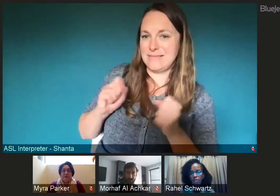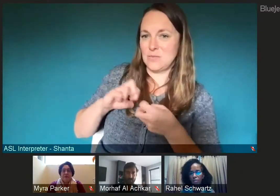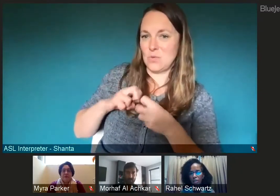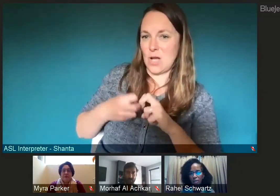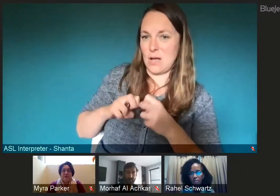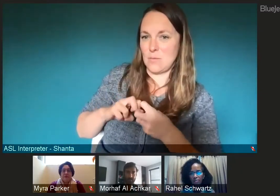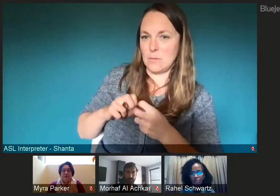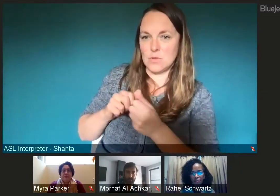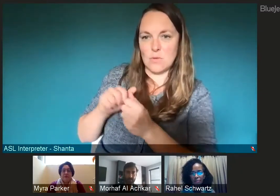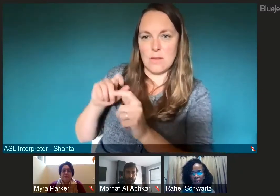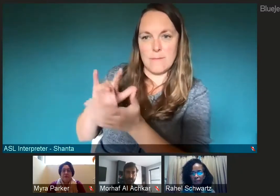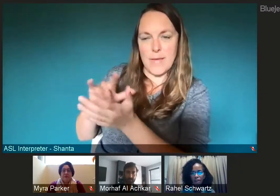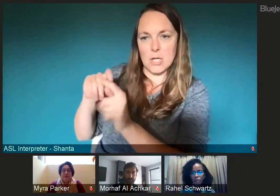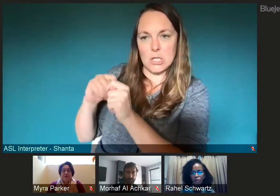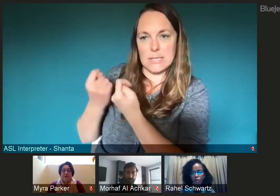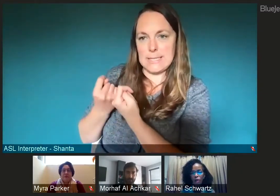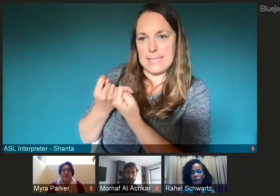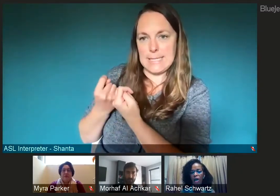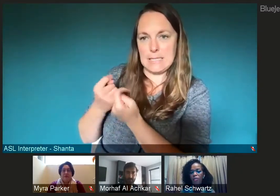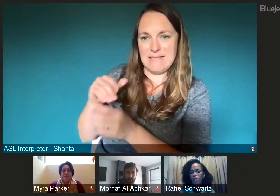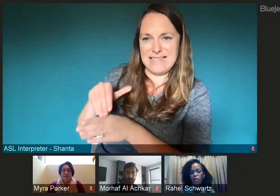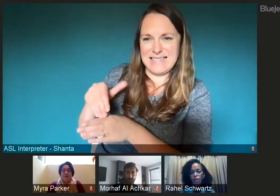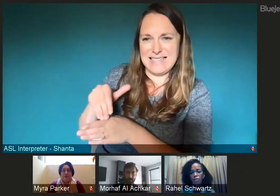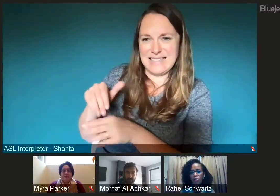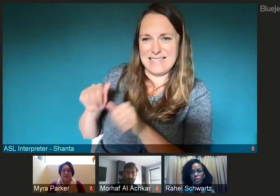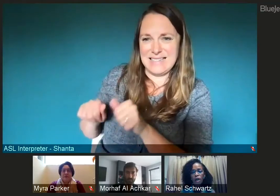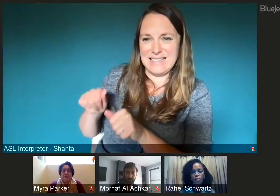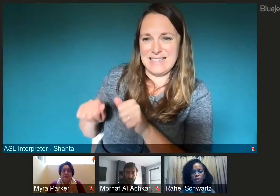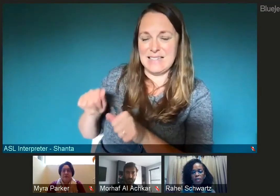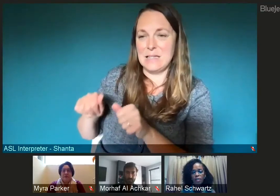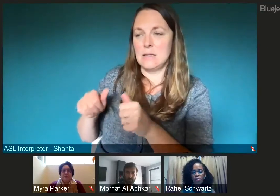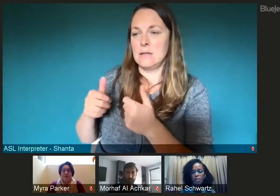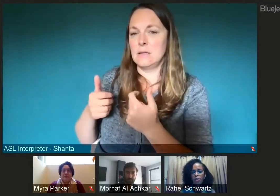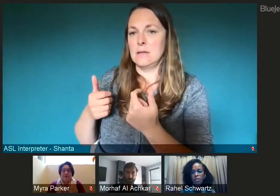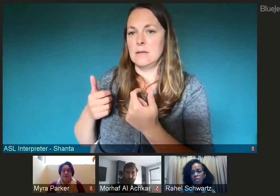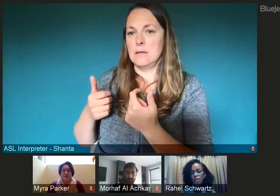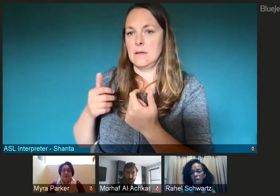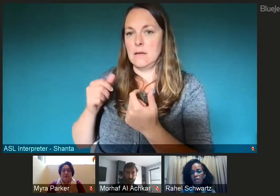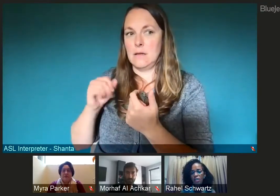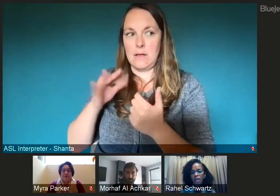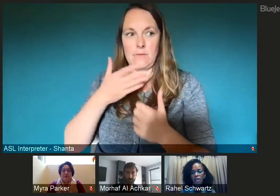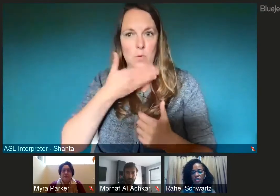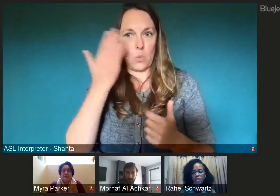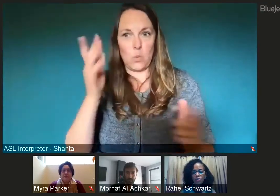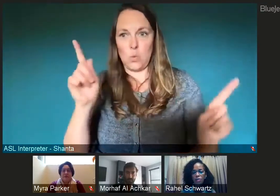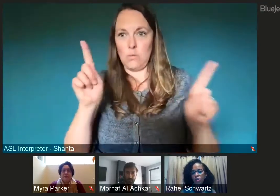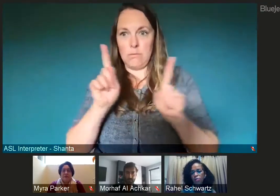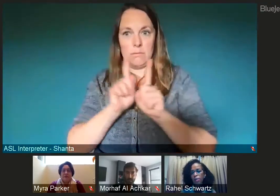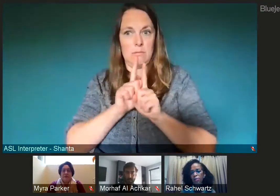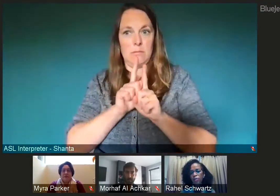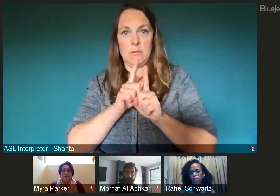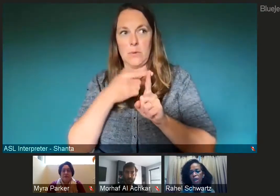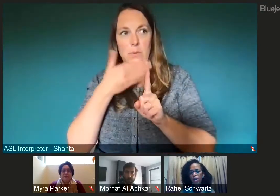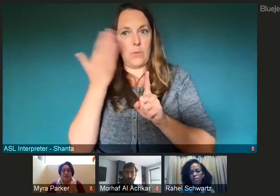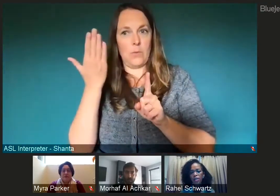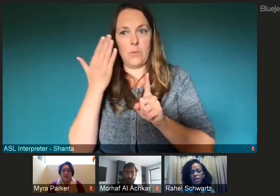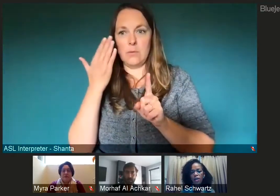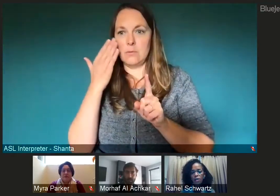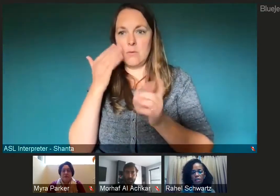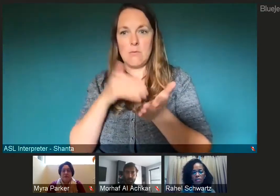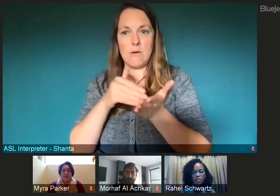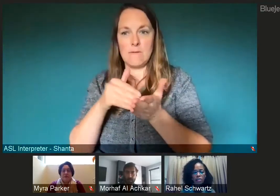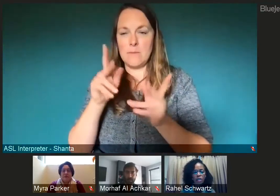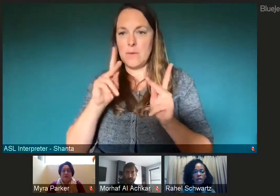their medical team, having no one to accompany them in a lot of cases where people don't have